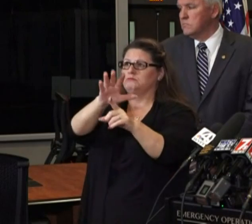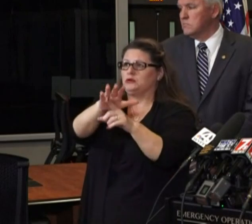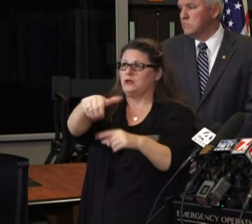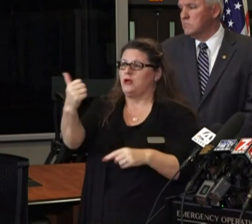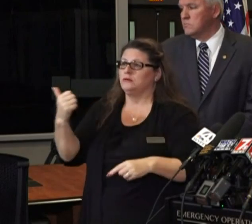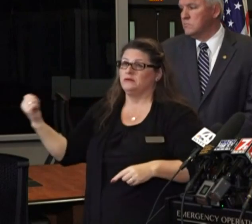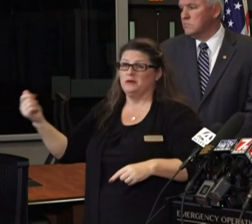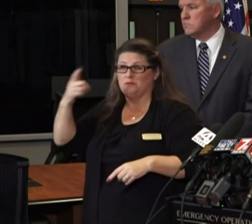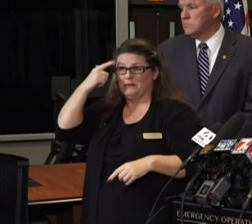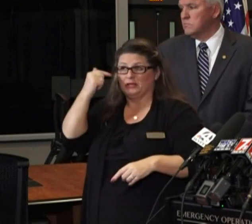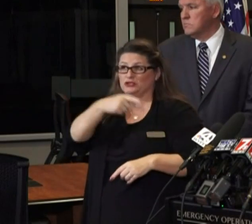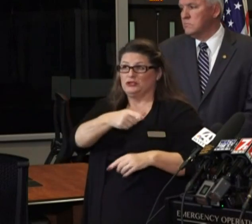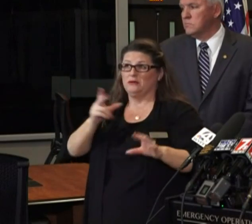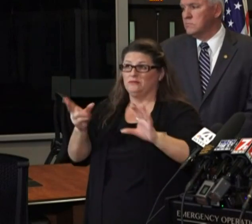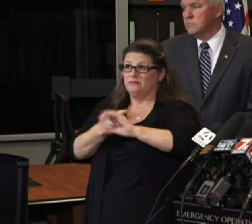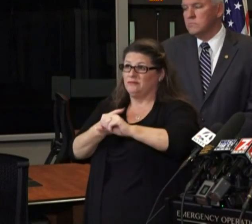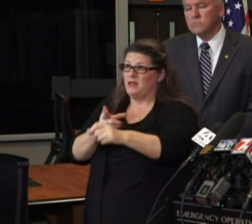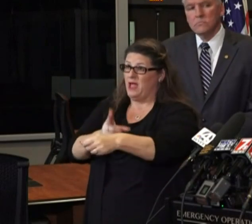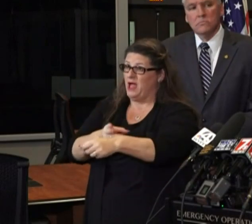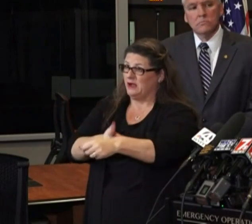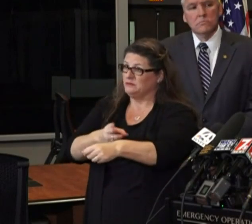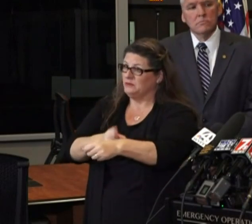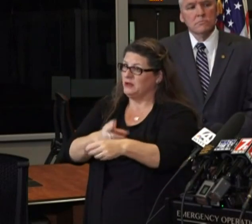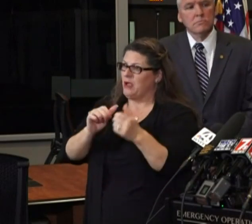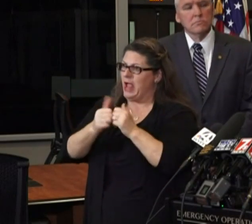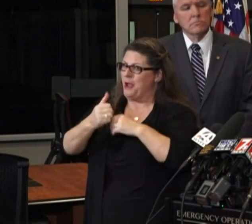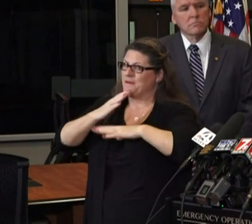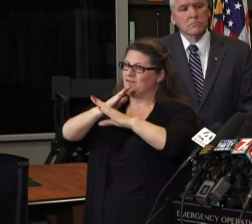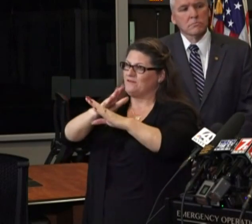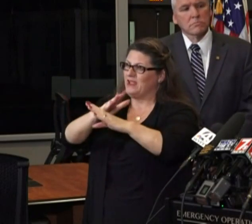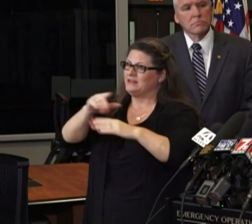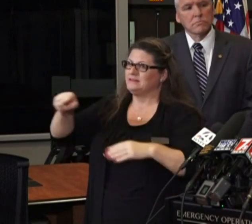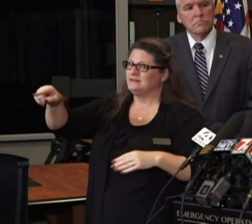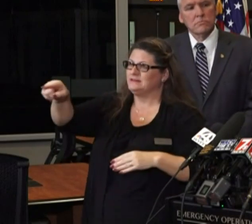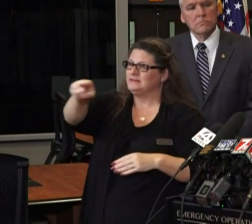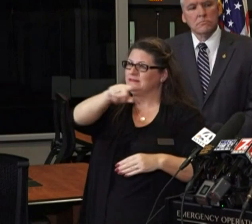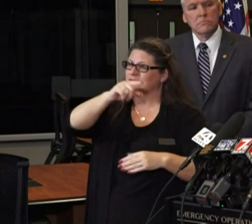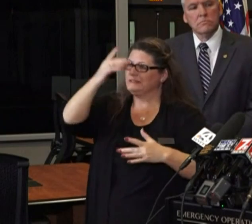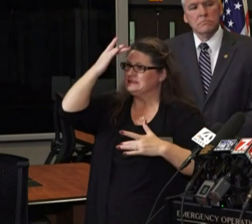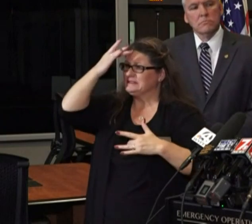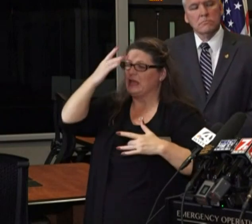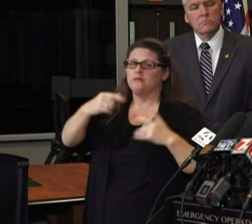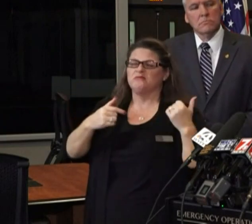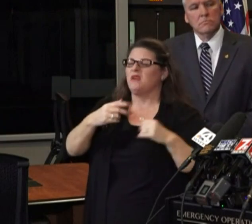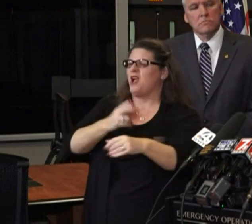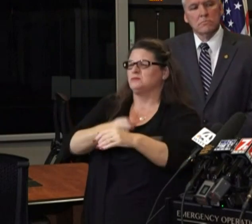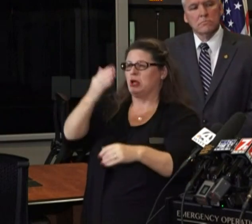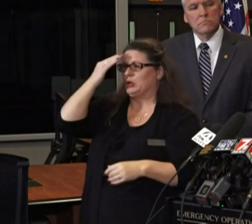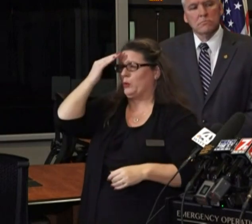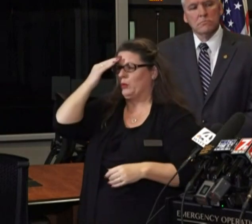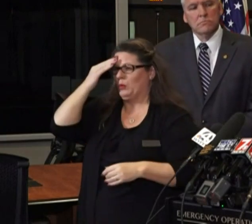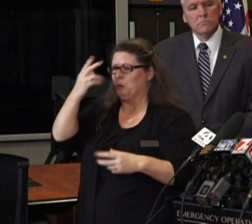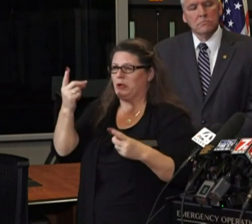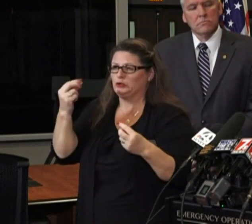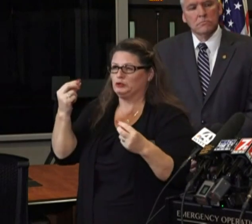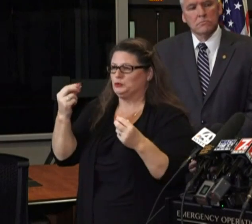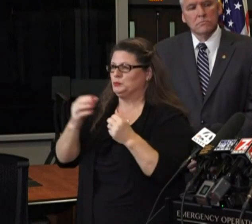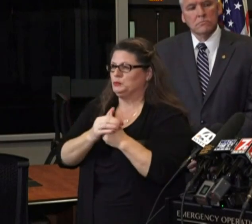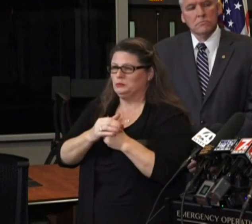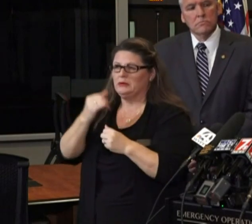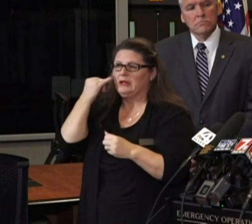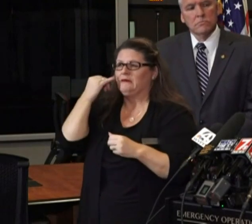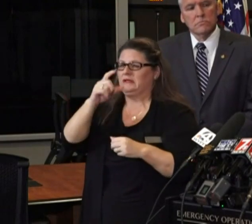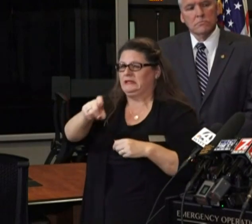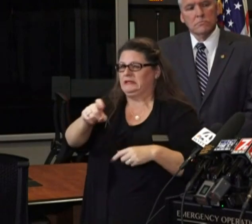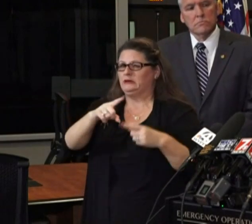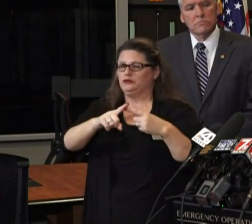hospitalized, how do you ensure other people in the hospital don't get sick? Well, all hospitals know the protocols to follow for appropriate isolation depending